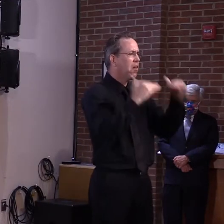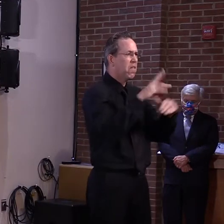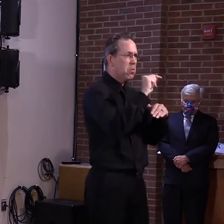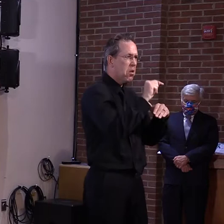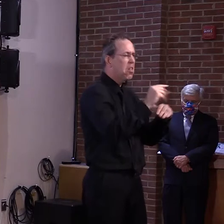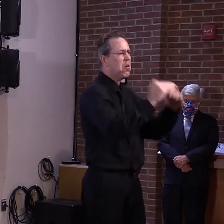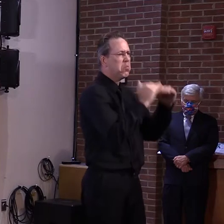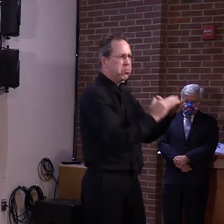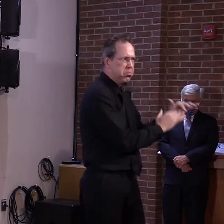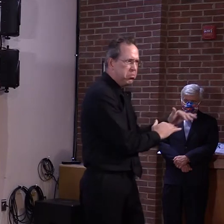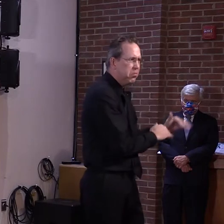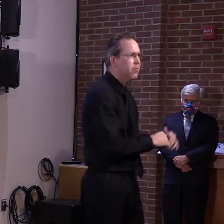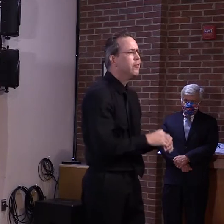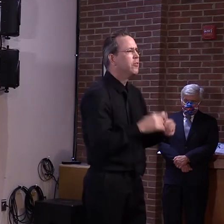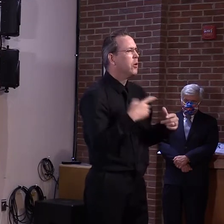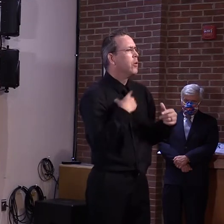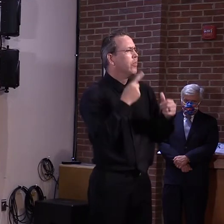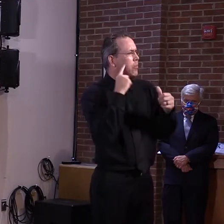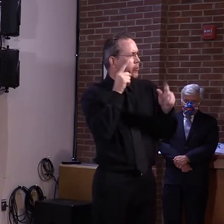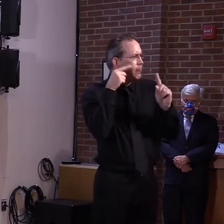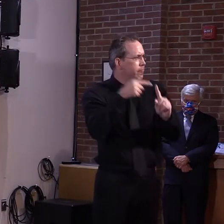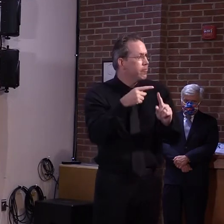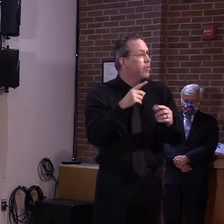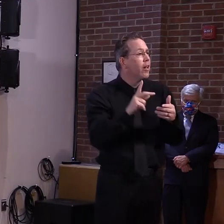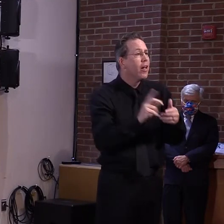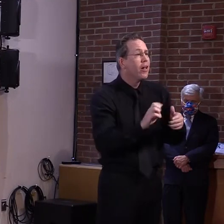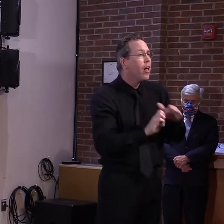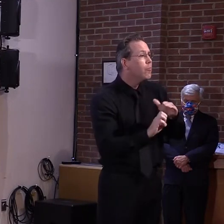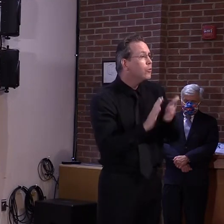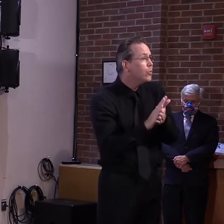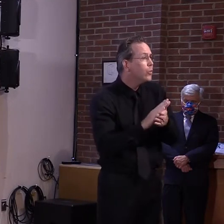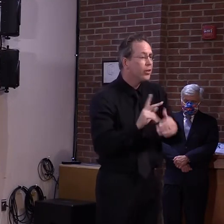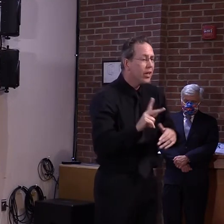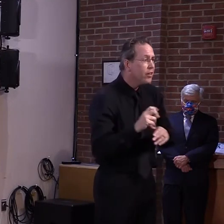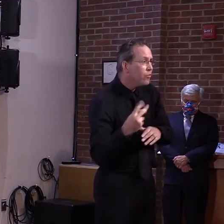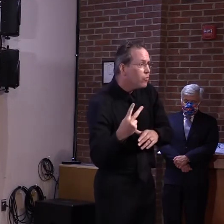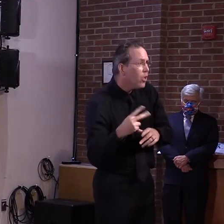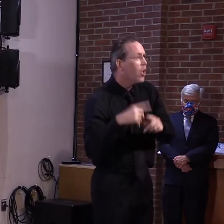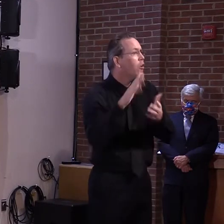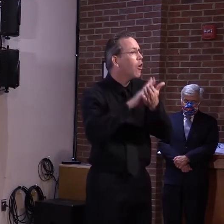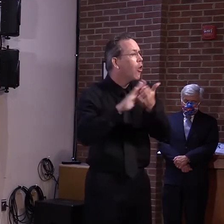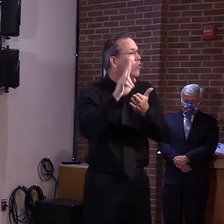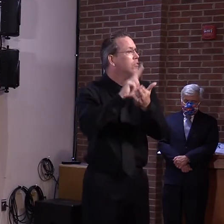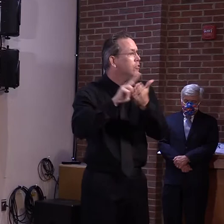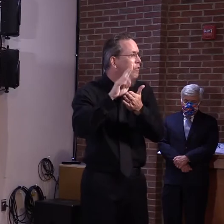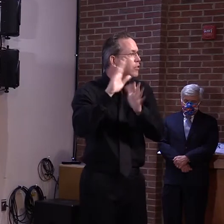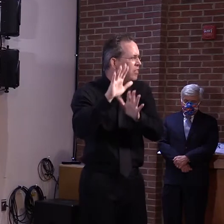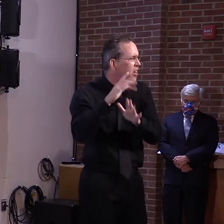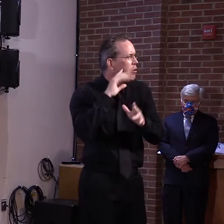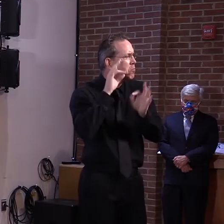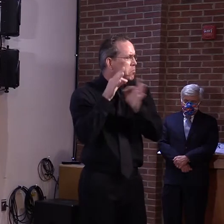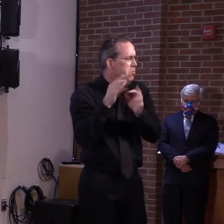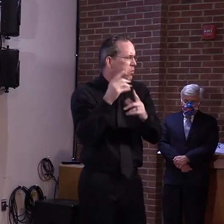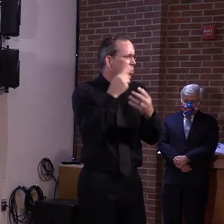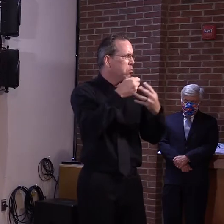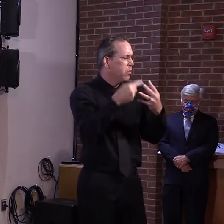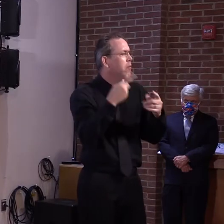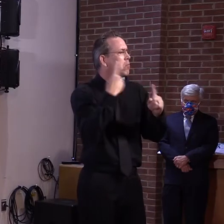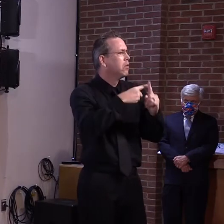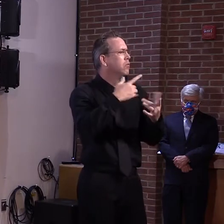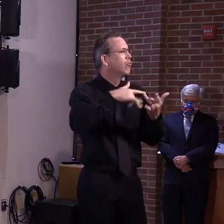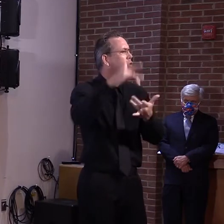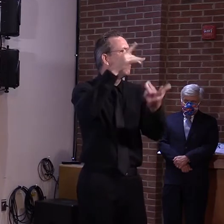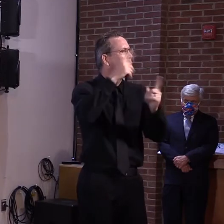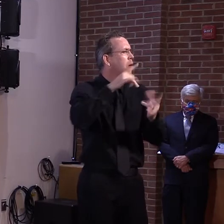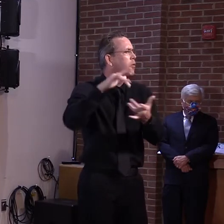12 restart, and then regional data and our travel map. So again, for those that are watching at home, just a reminder that our presentation